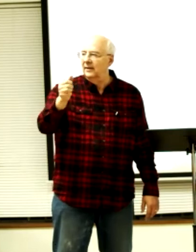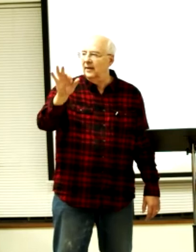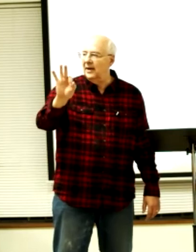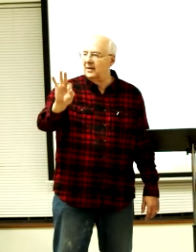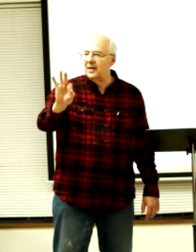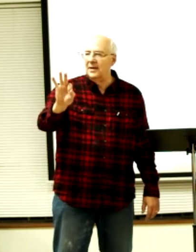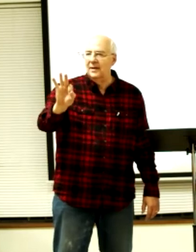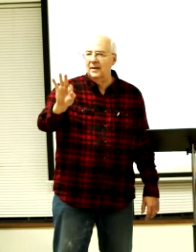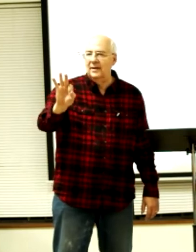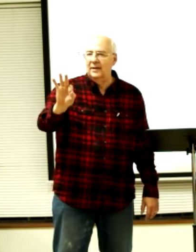19.